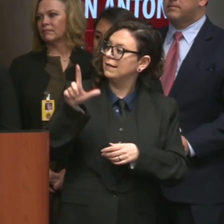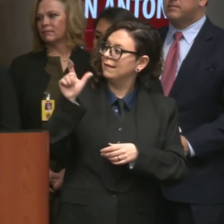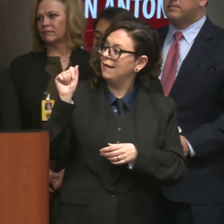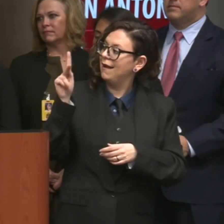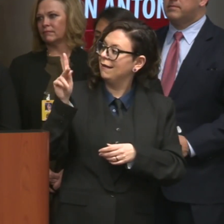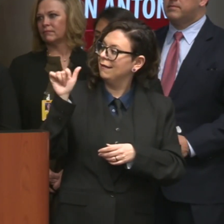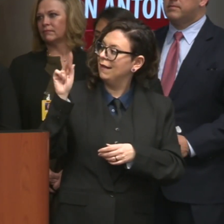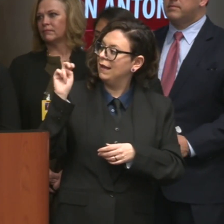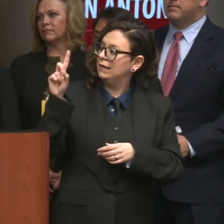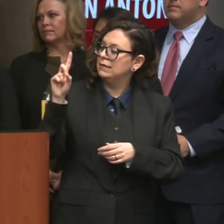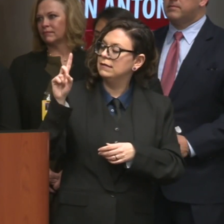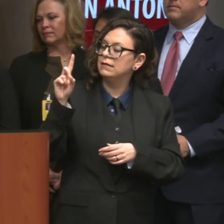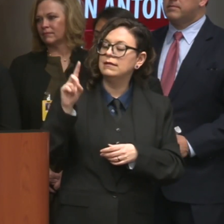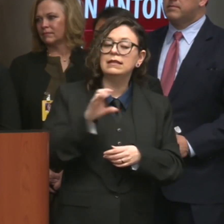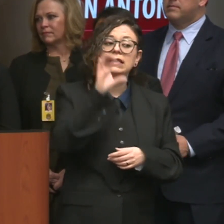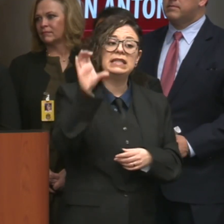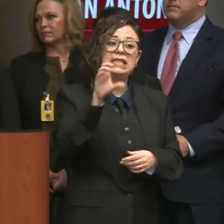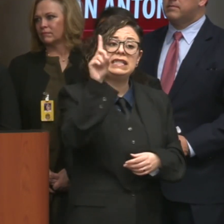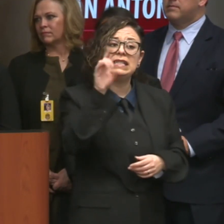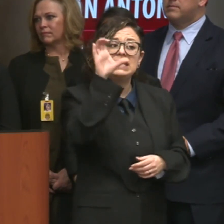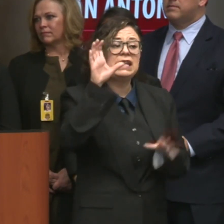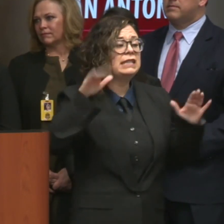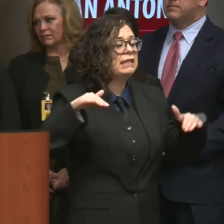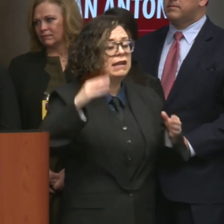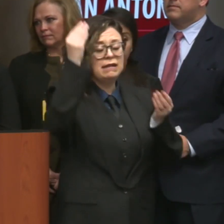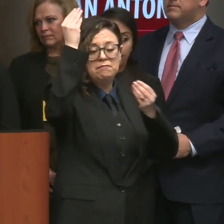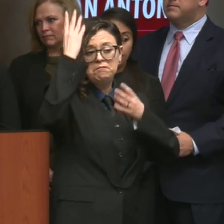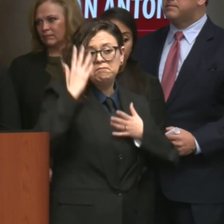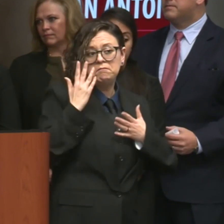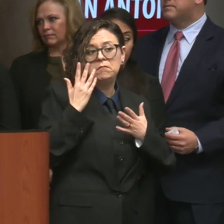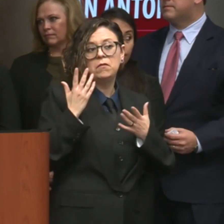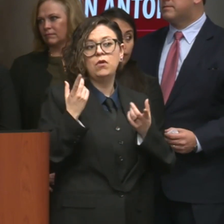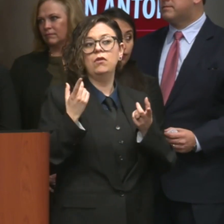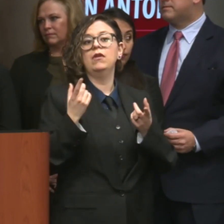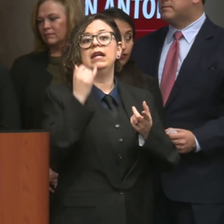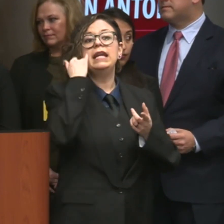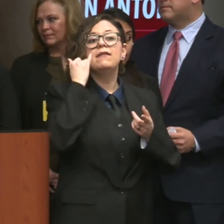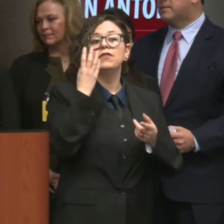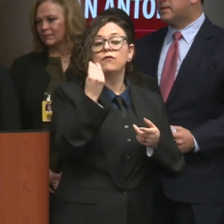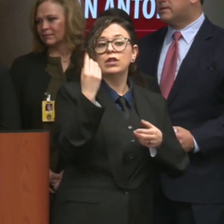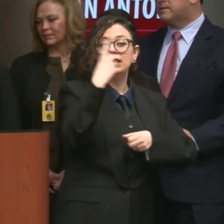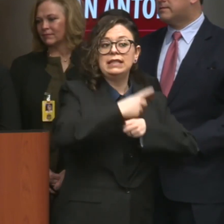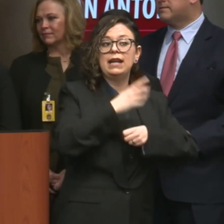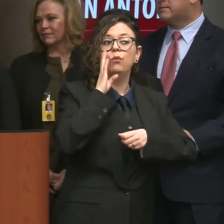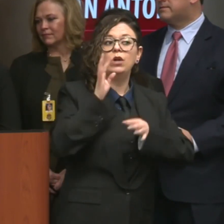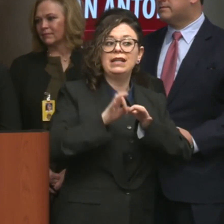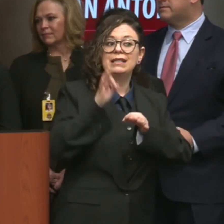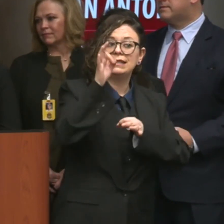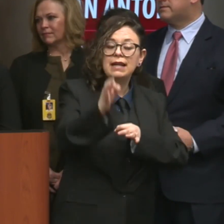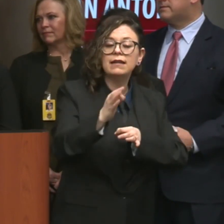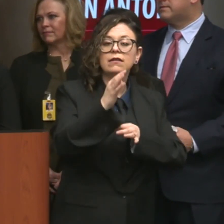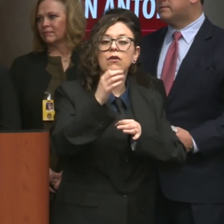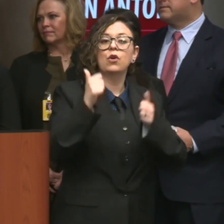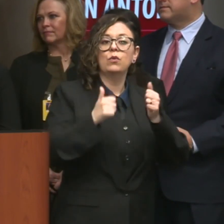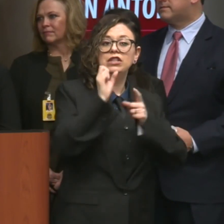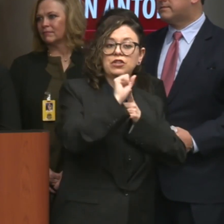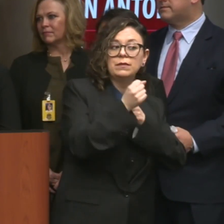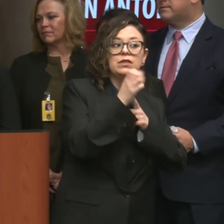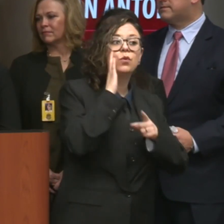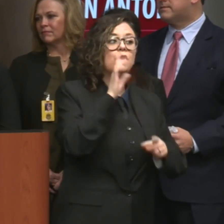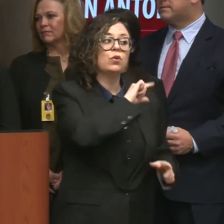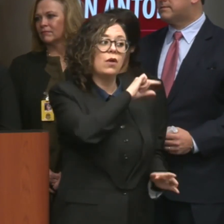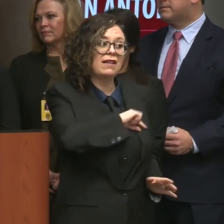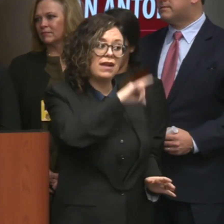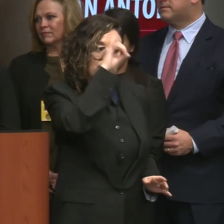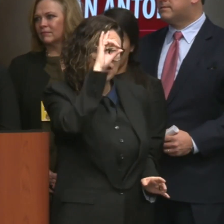from CDC about if the quarantine period would be extended or what circumstances would qualify for that. I think that we